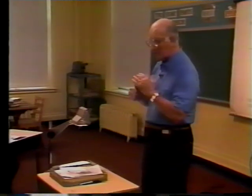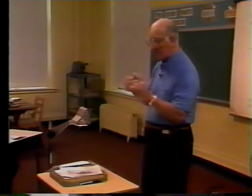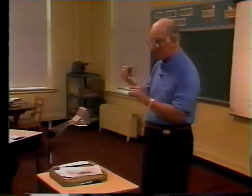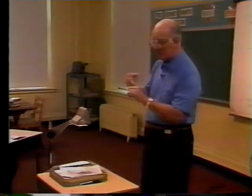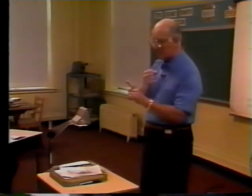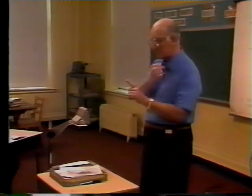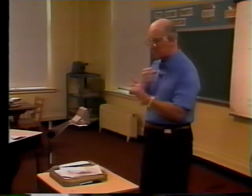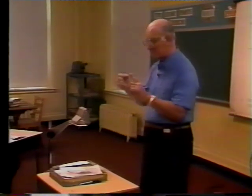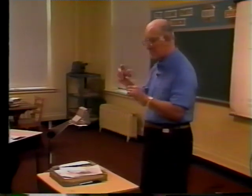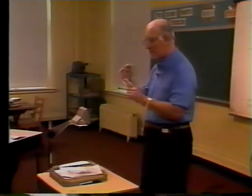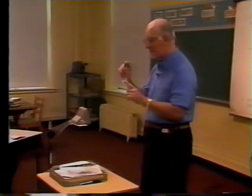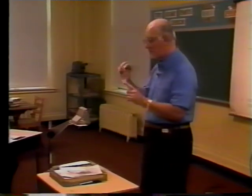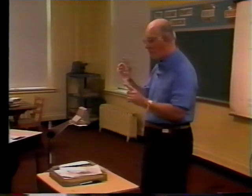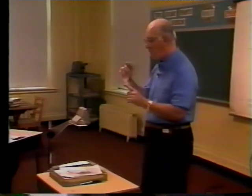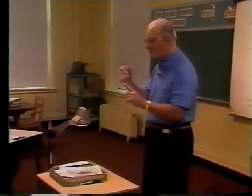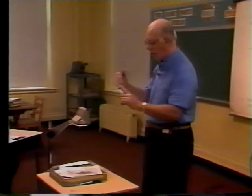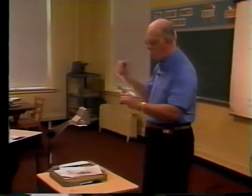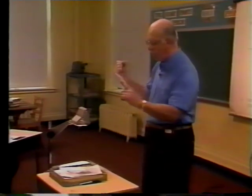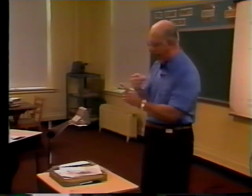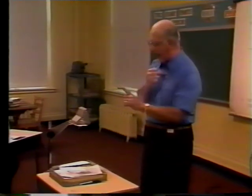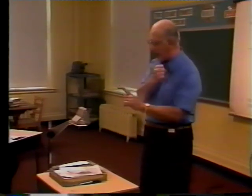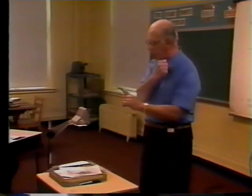under Tulsa, bang,